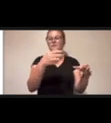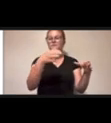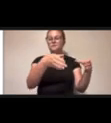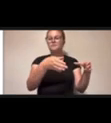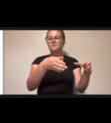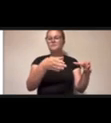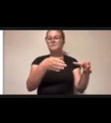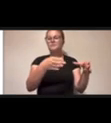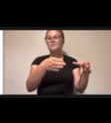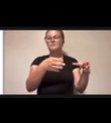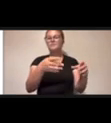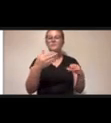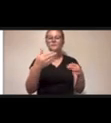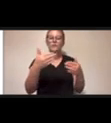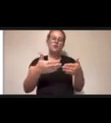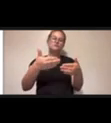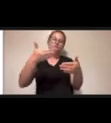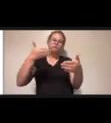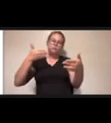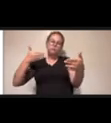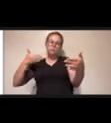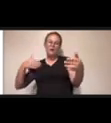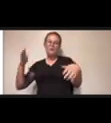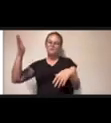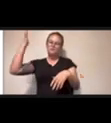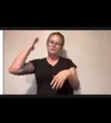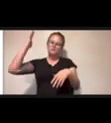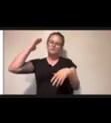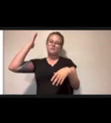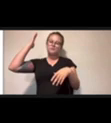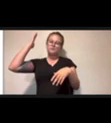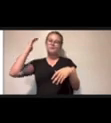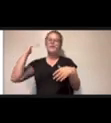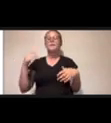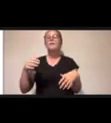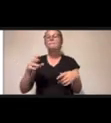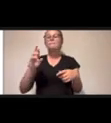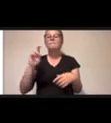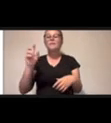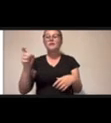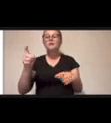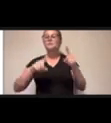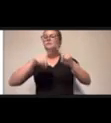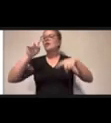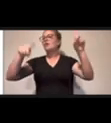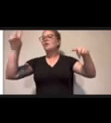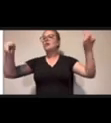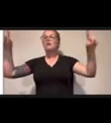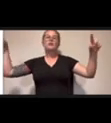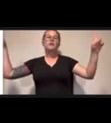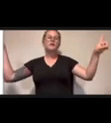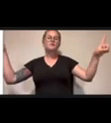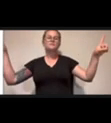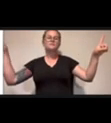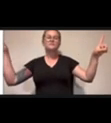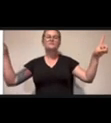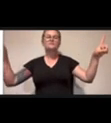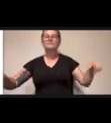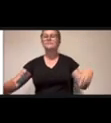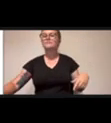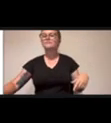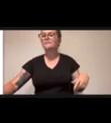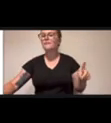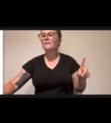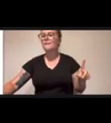These 11 diagnosed with bipolar disorder previously had very different diagnoses from